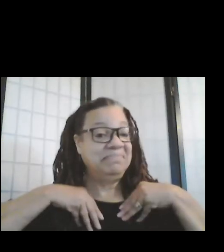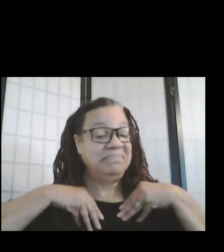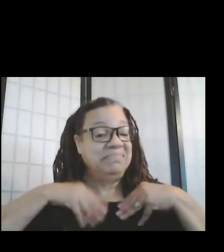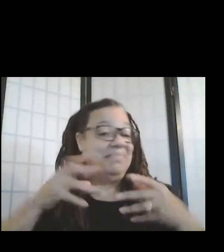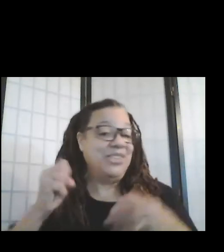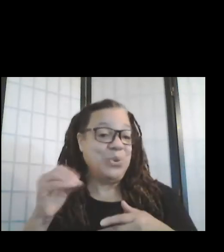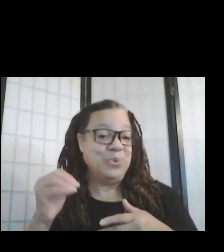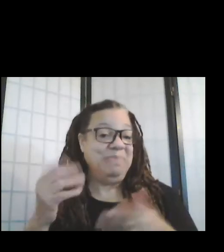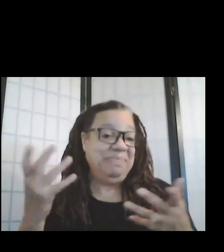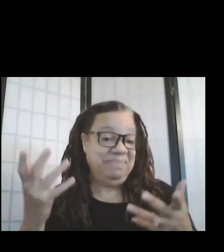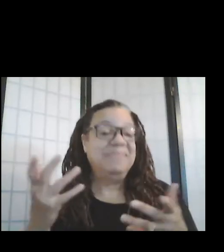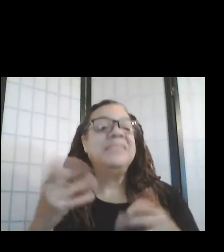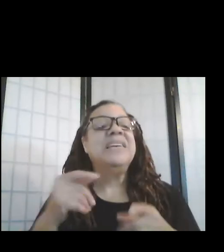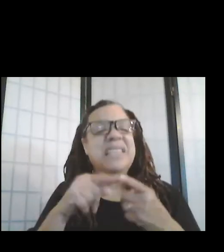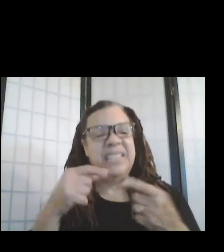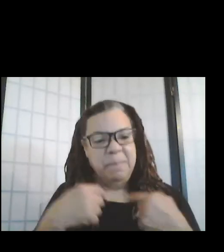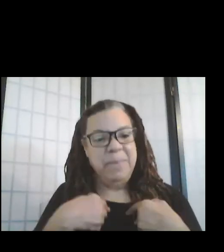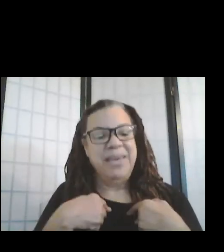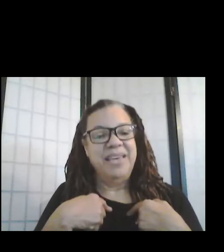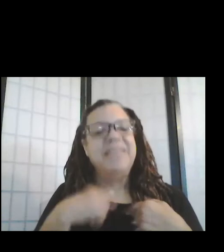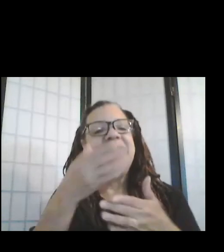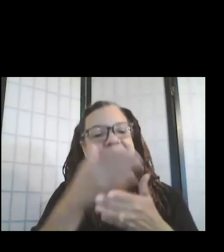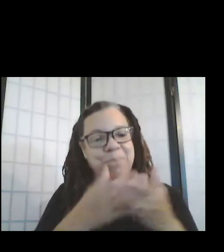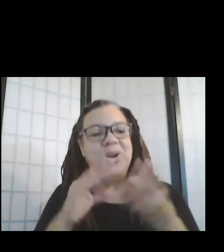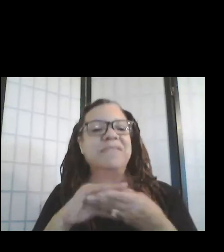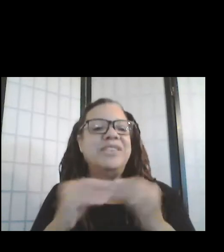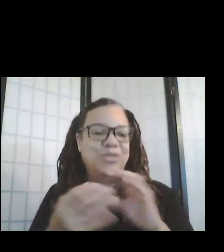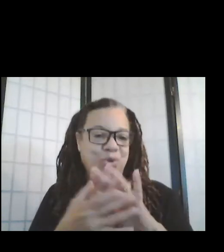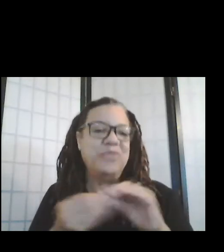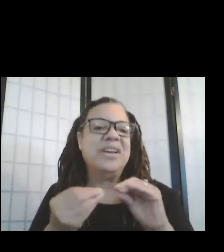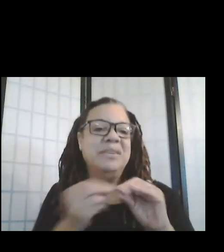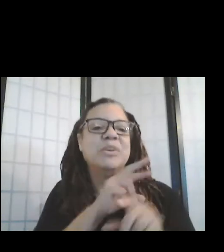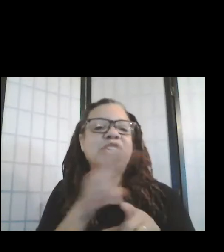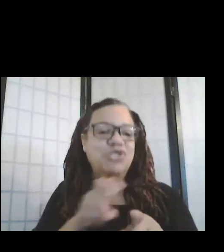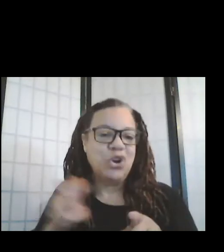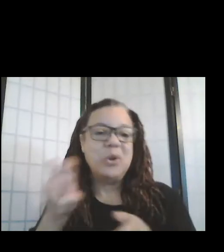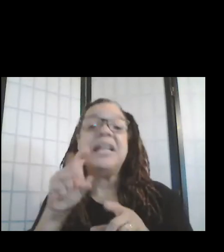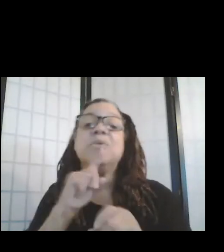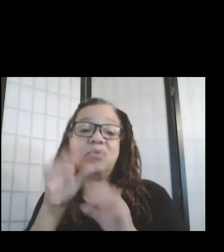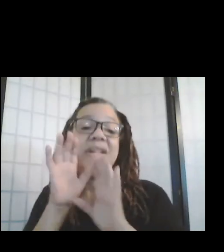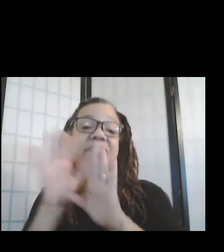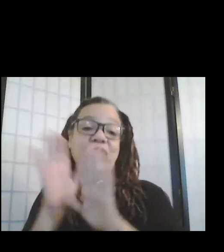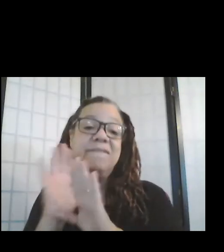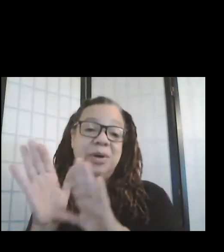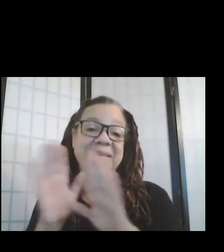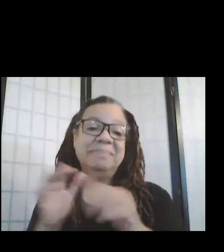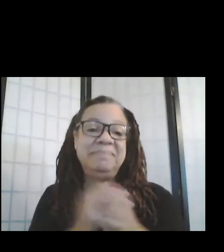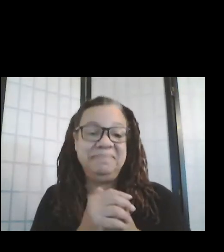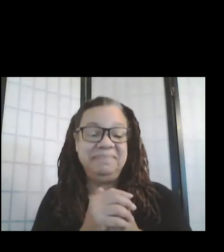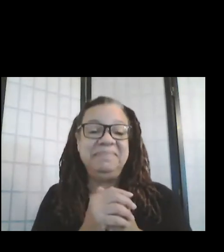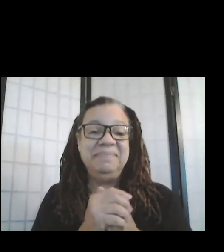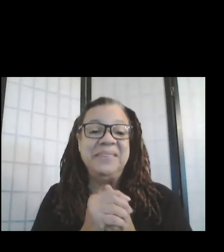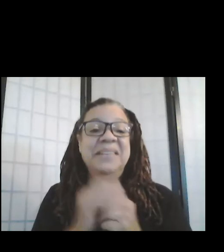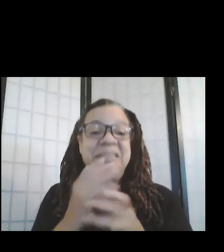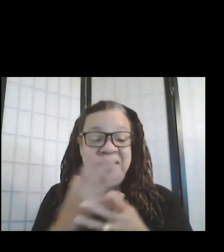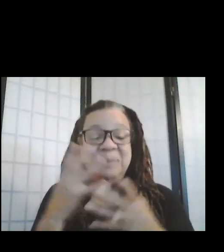limits. So to me, that part of the story was an inner journey that was just really terrific. And far too much